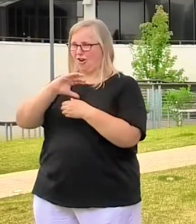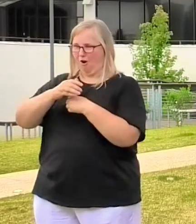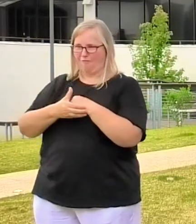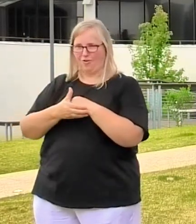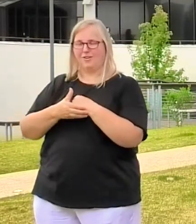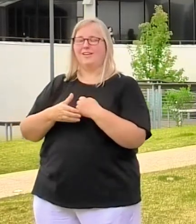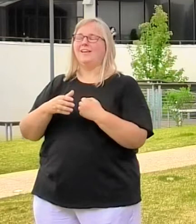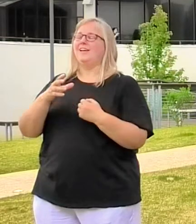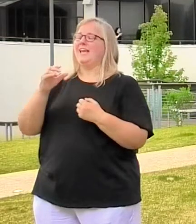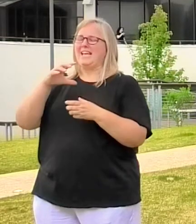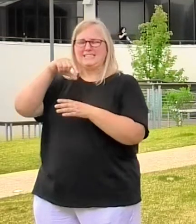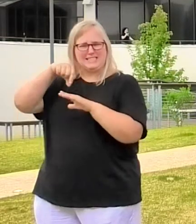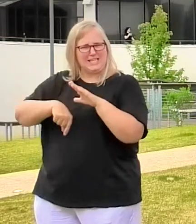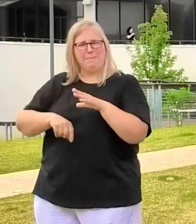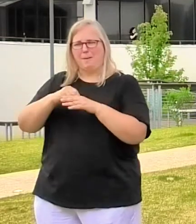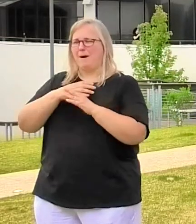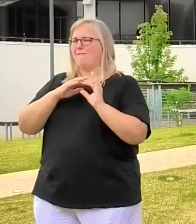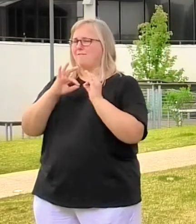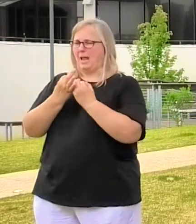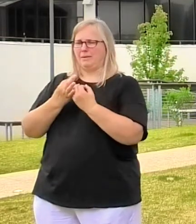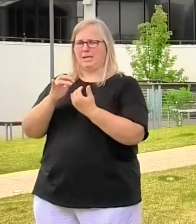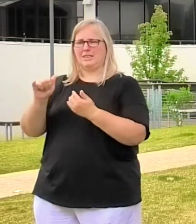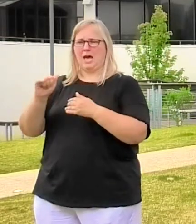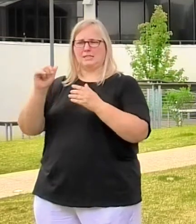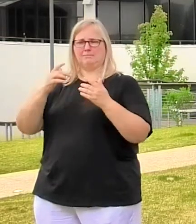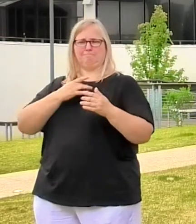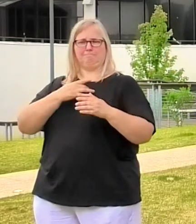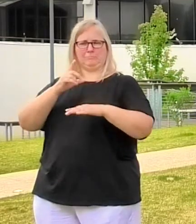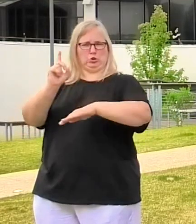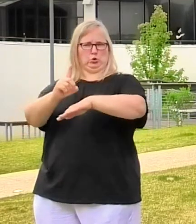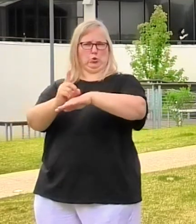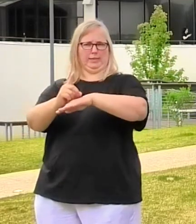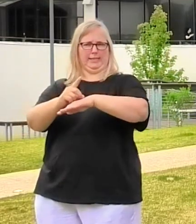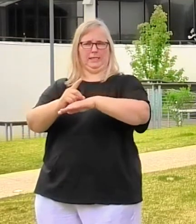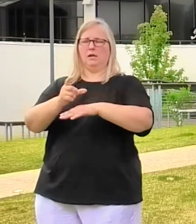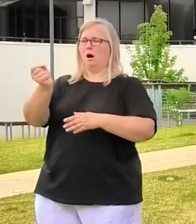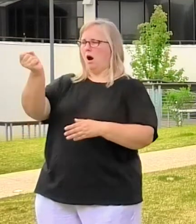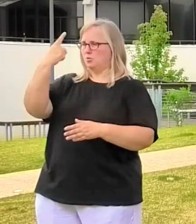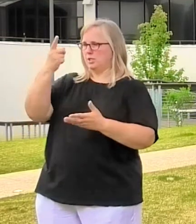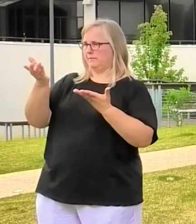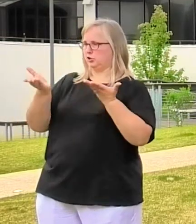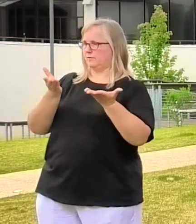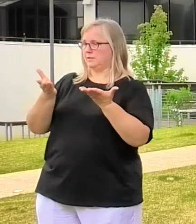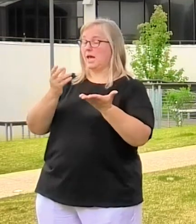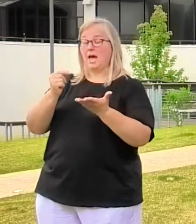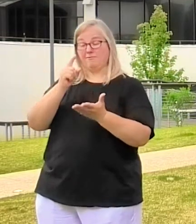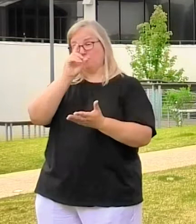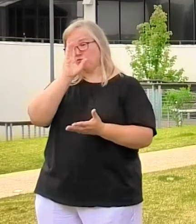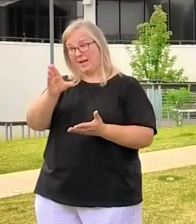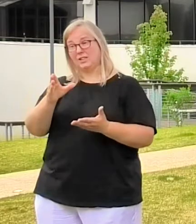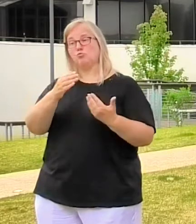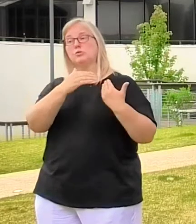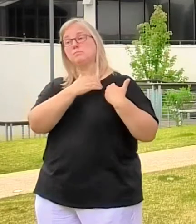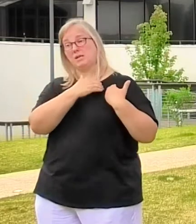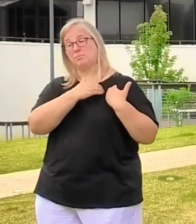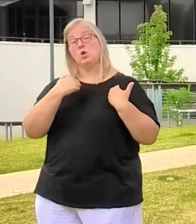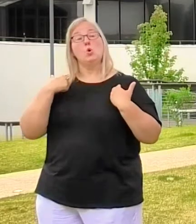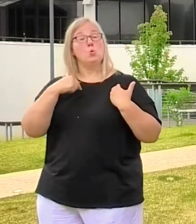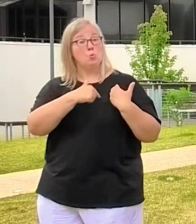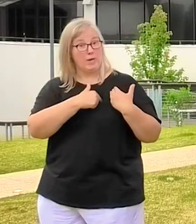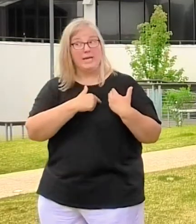my family, the duty, the understanding of service, and frankly, the responsibility that